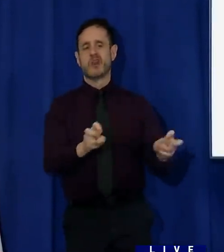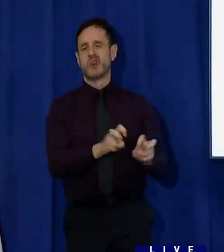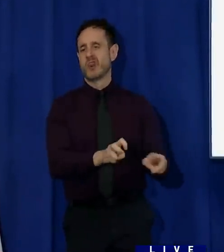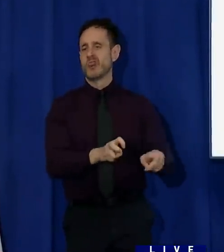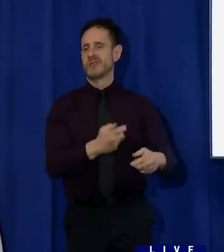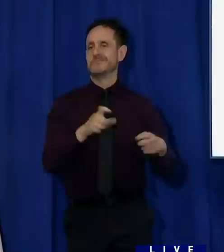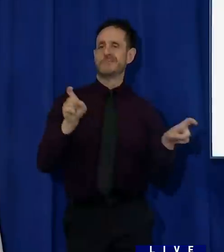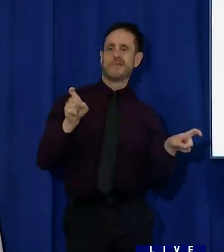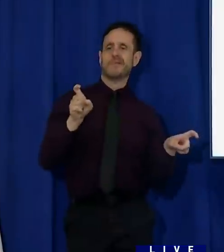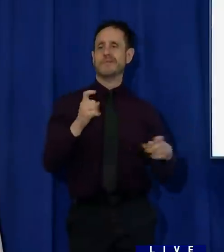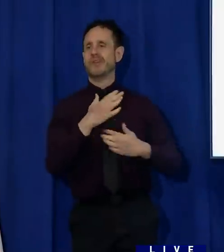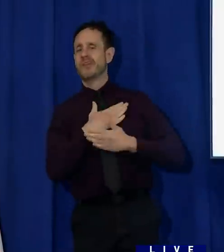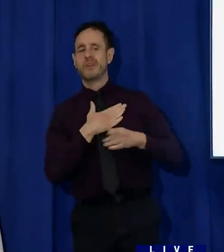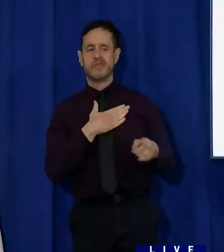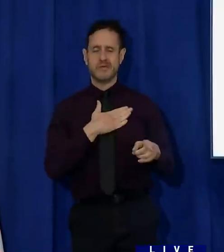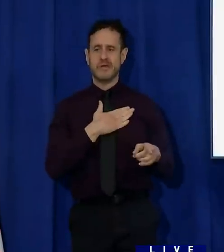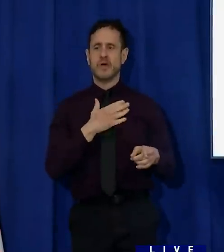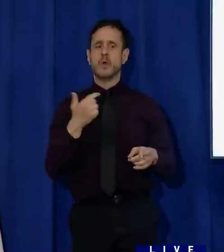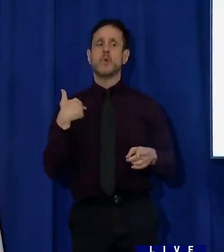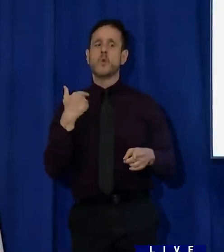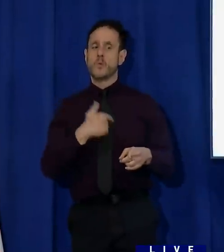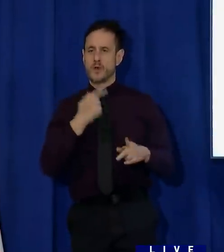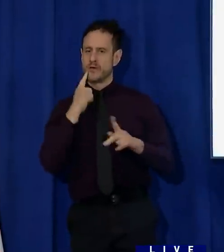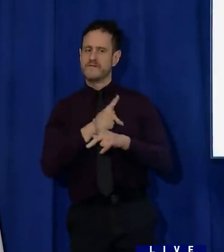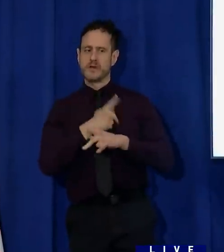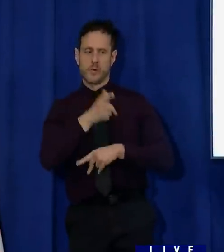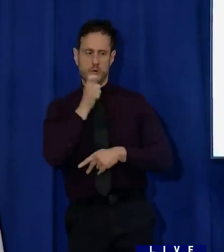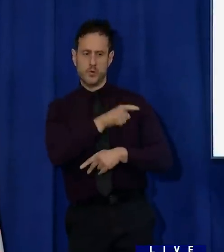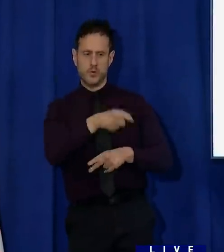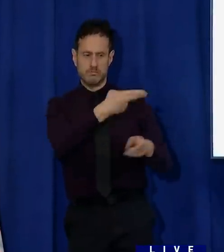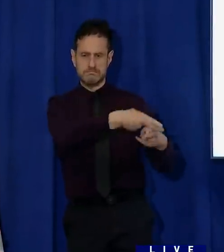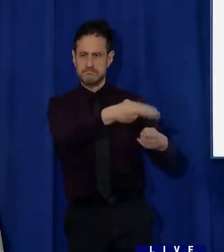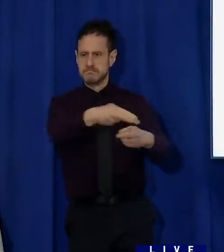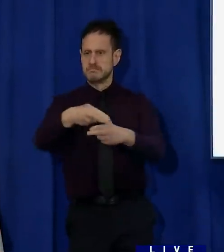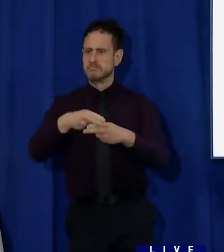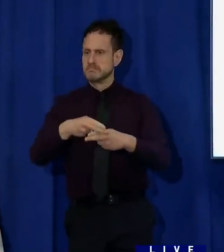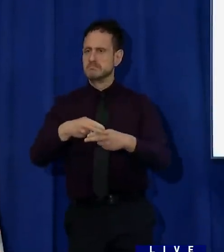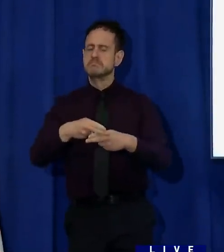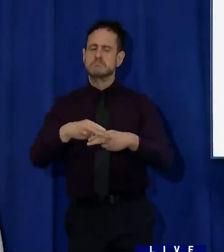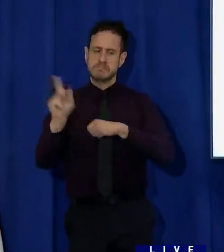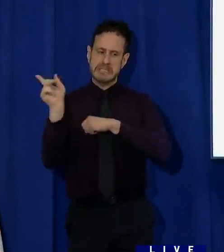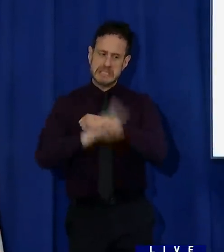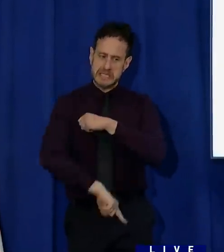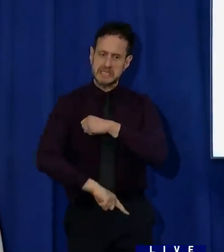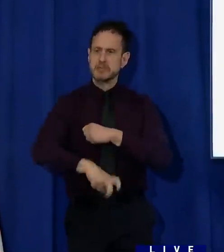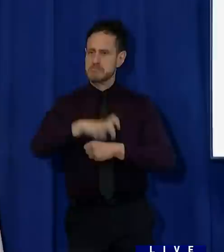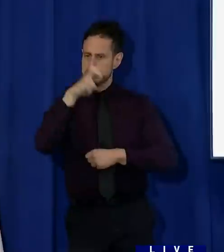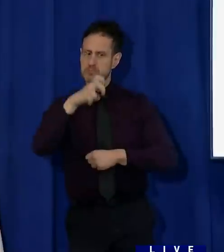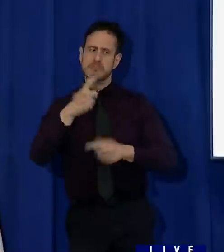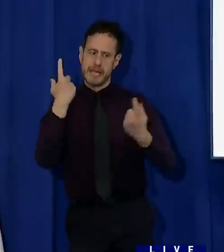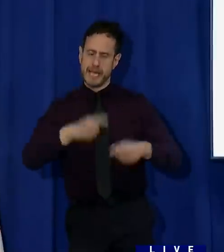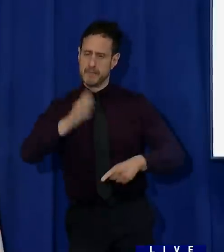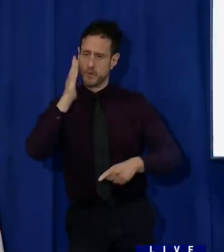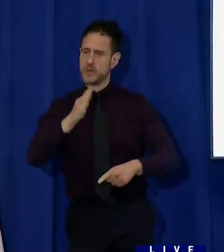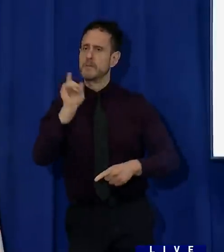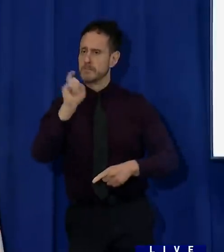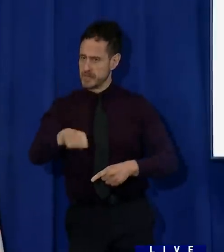going to identify the officers involved, and there's going to be sure and swift discipline. Absolutely, there needs to be.